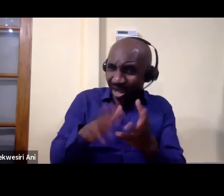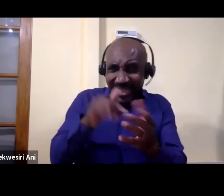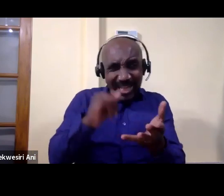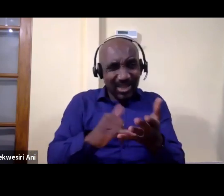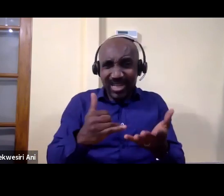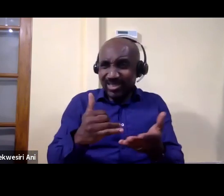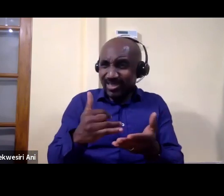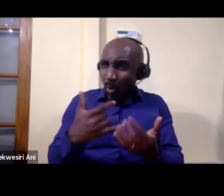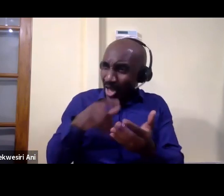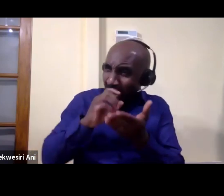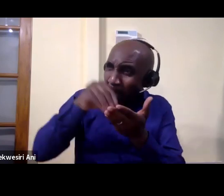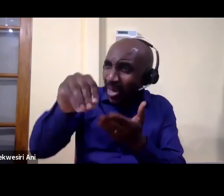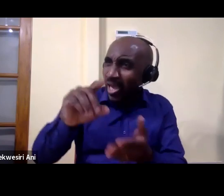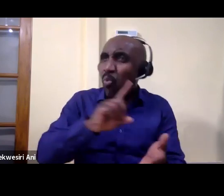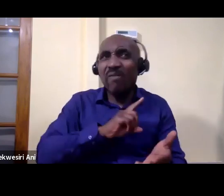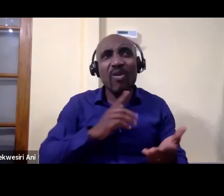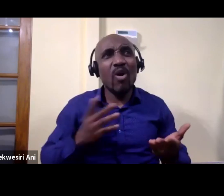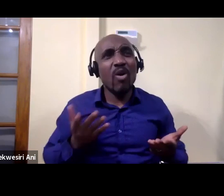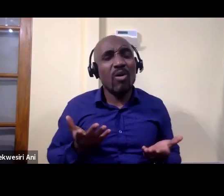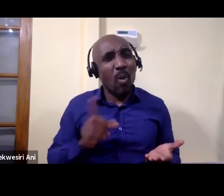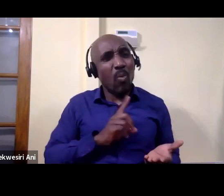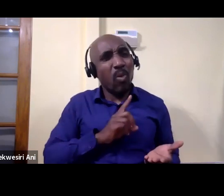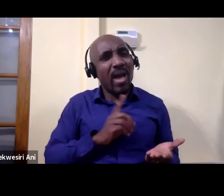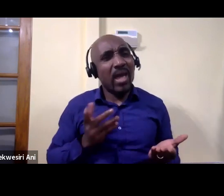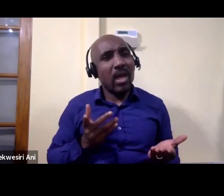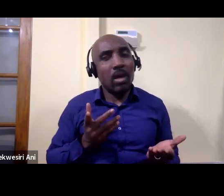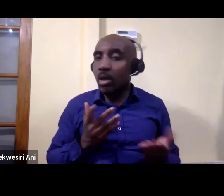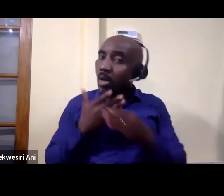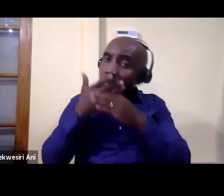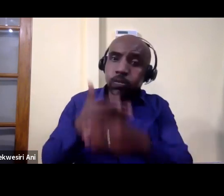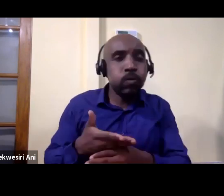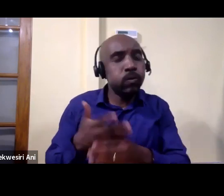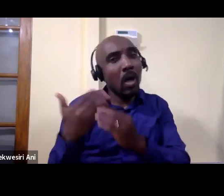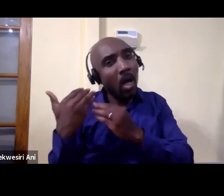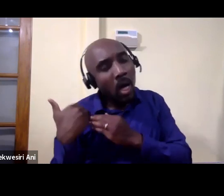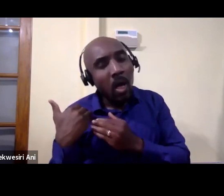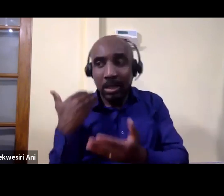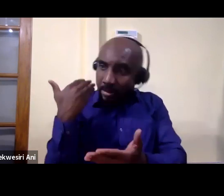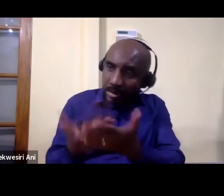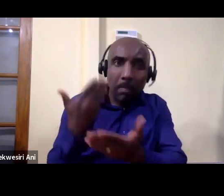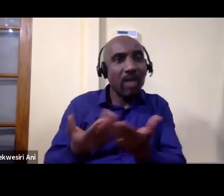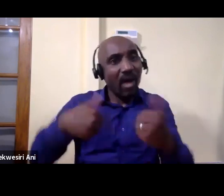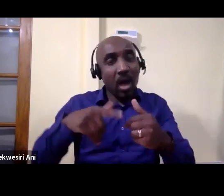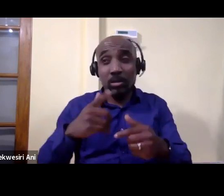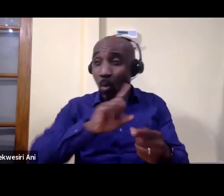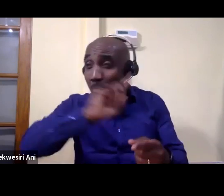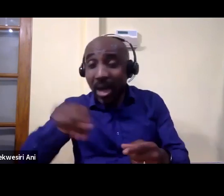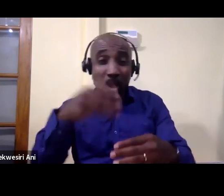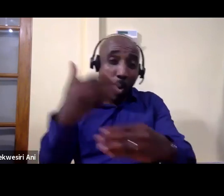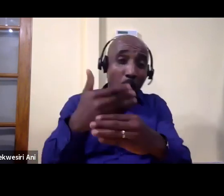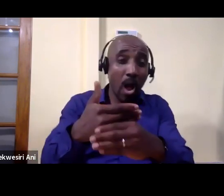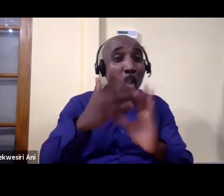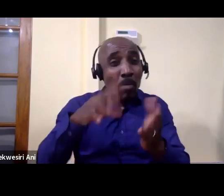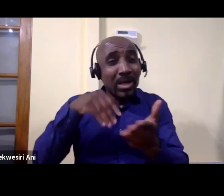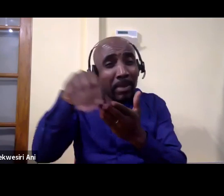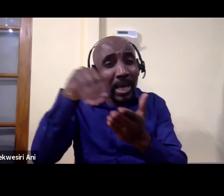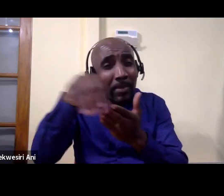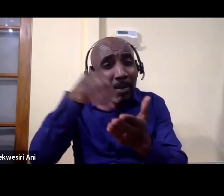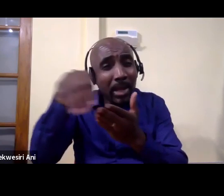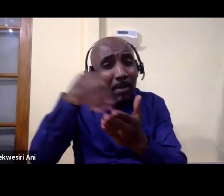well. It's very tasking on some of us, really going back, working very hard to see that we pay all this